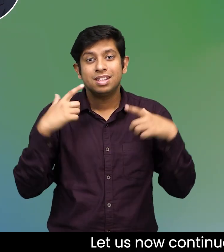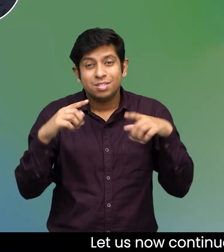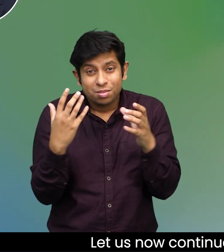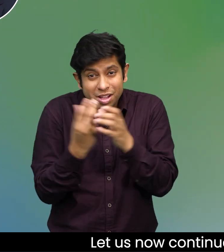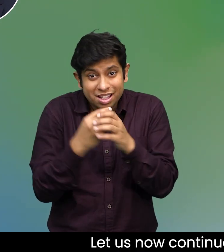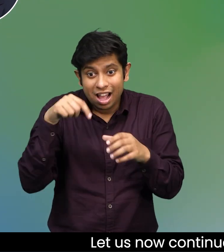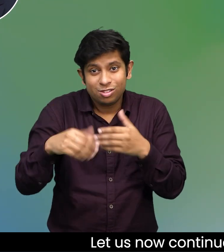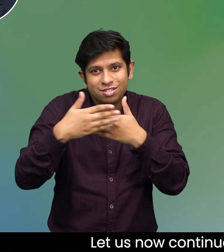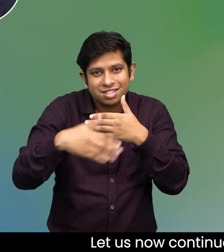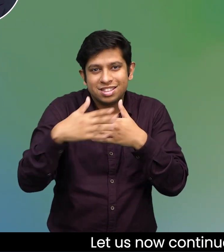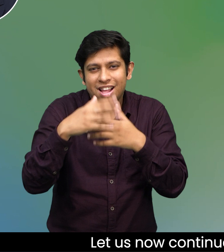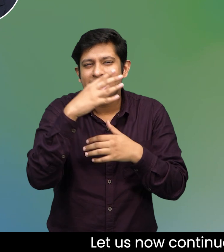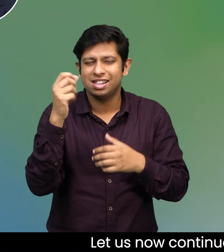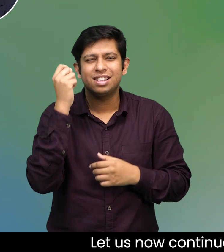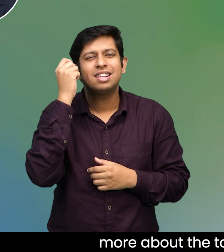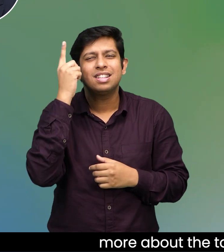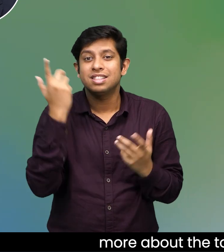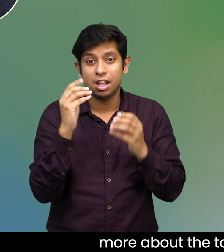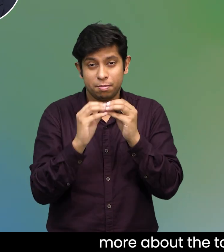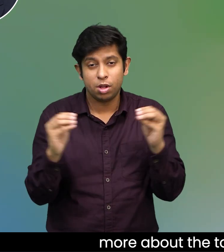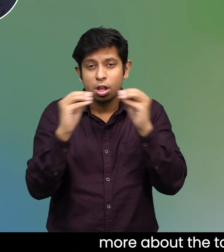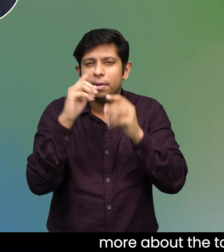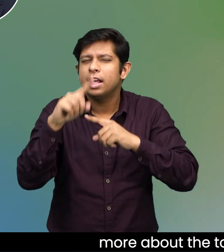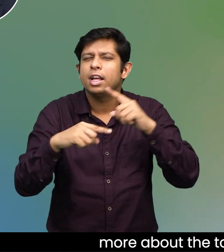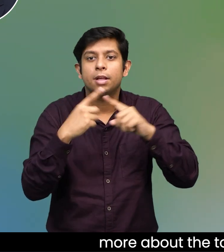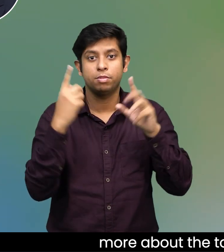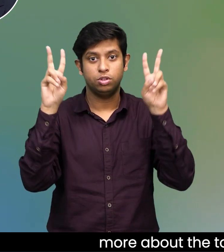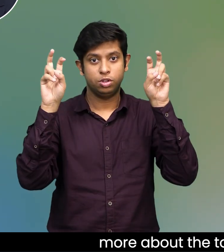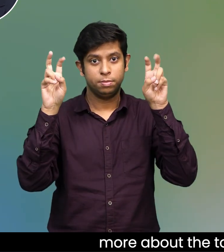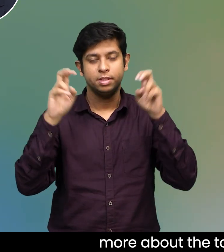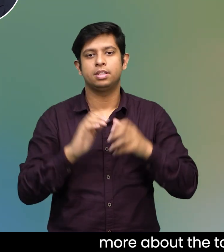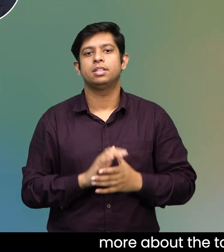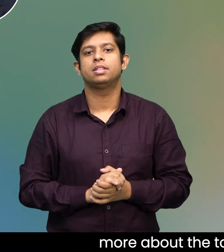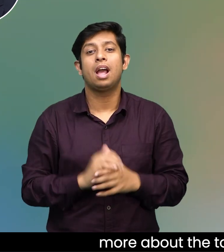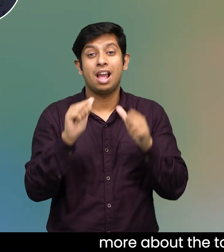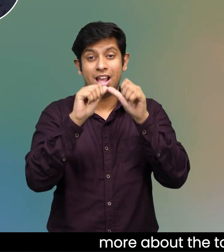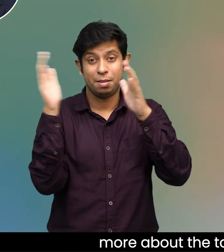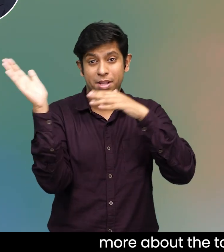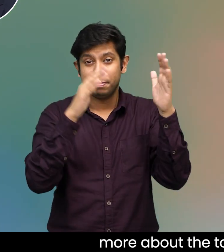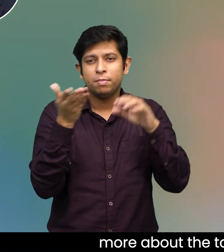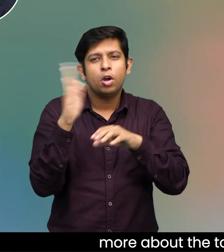Let us now continue and understand more about the topic atmosphere